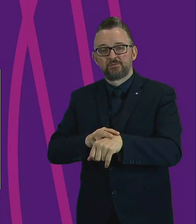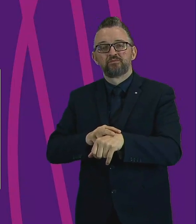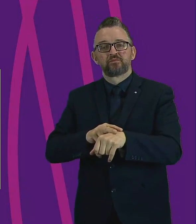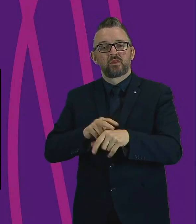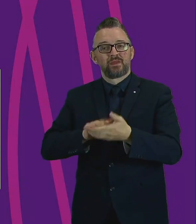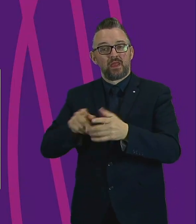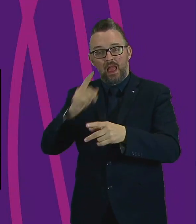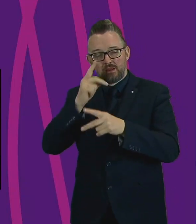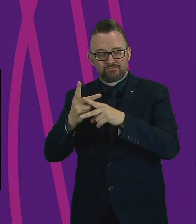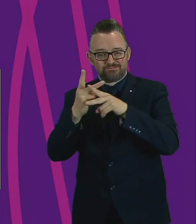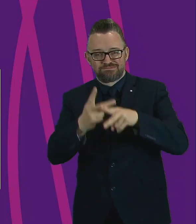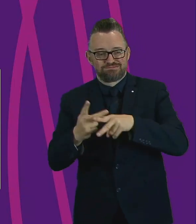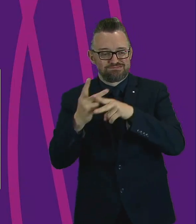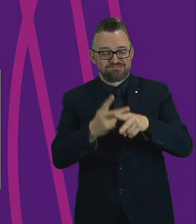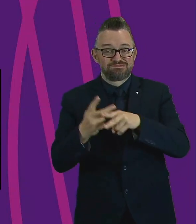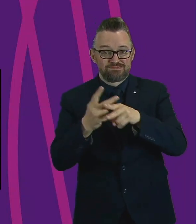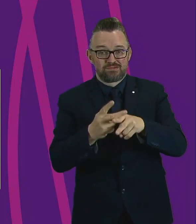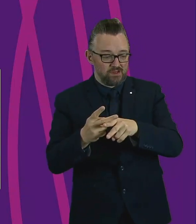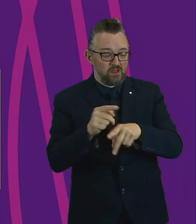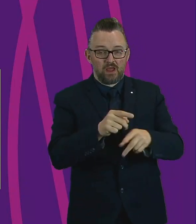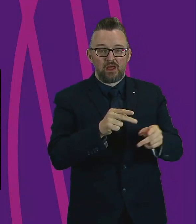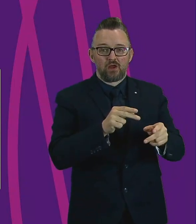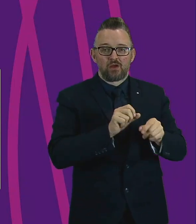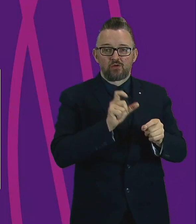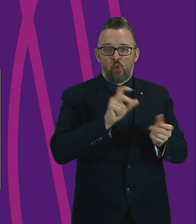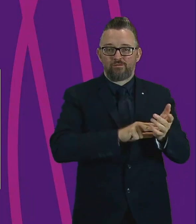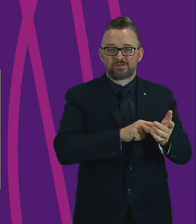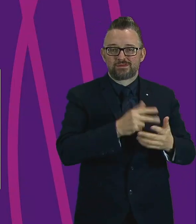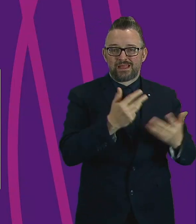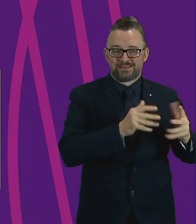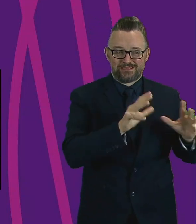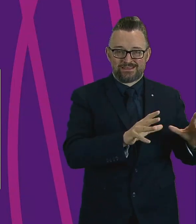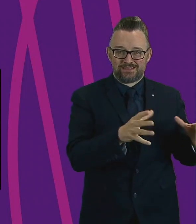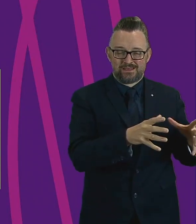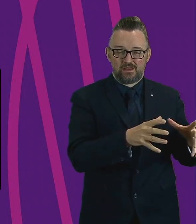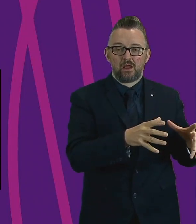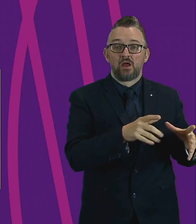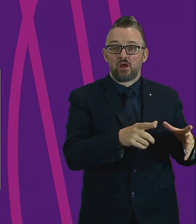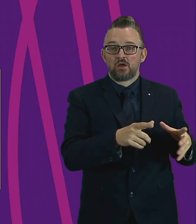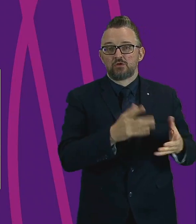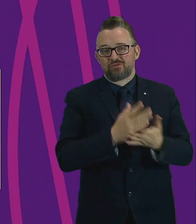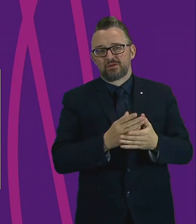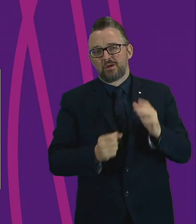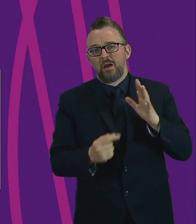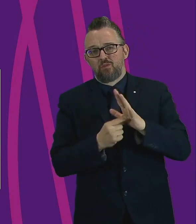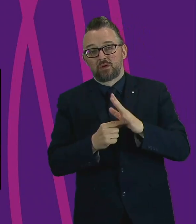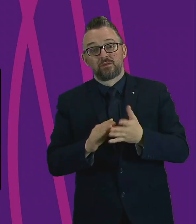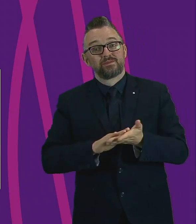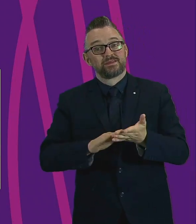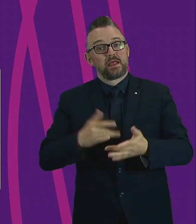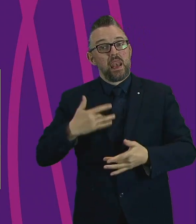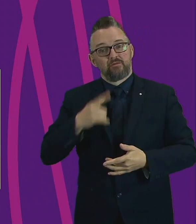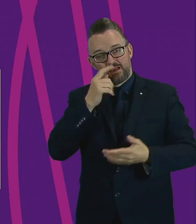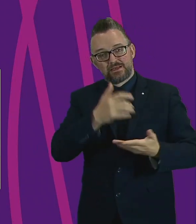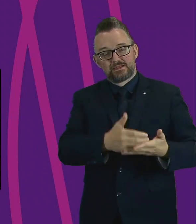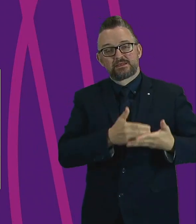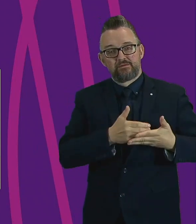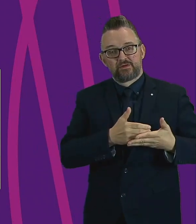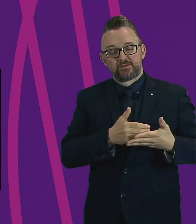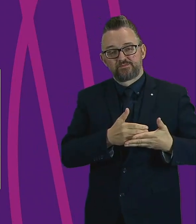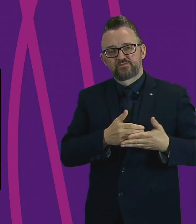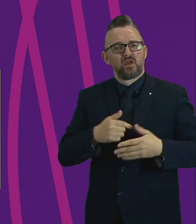care for COVID-19 patients, a move which has been absolutely necessary to help to save lives. And I want,